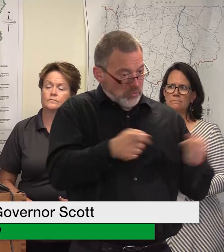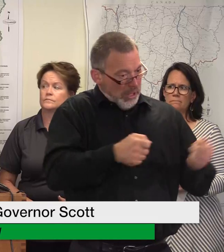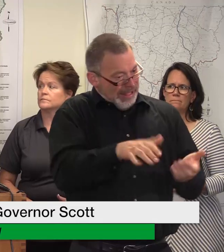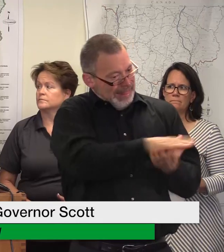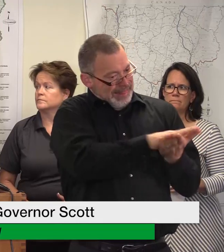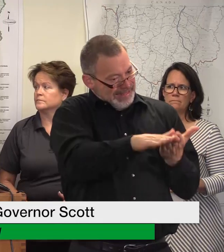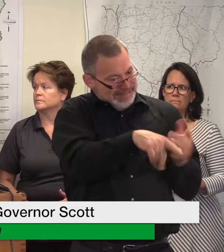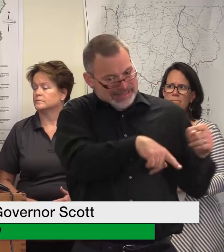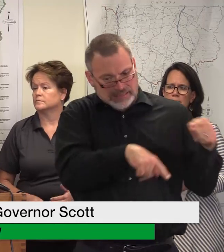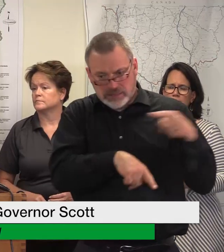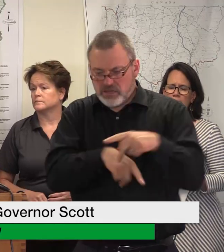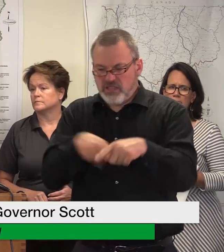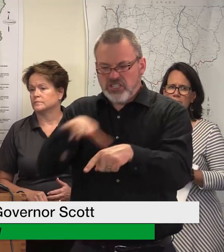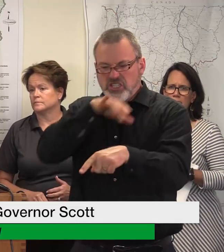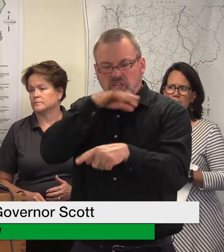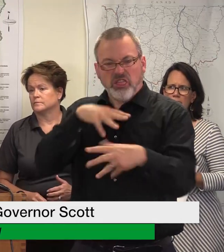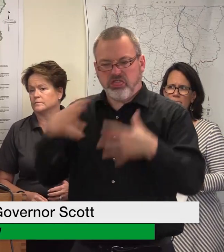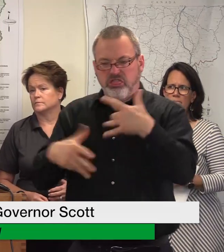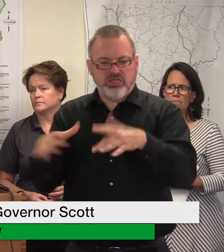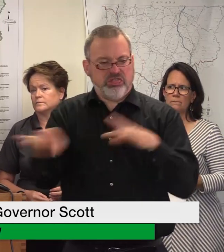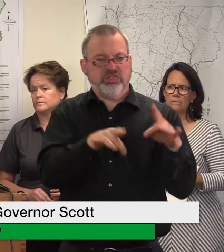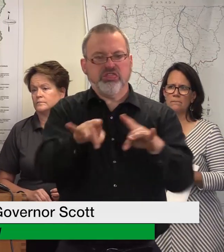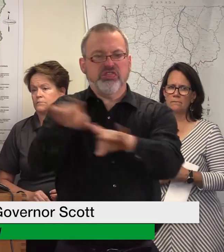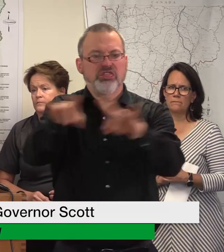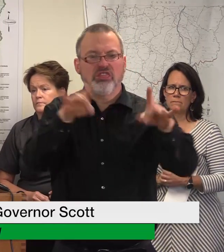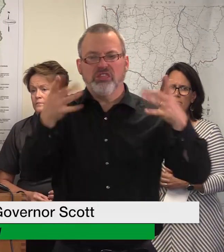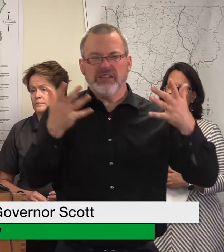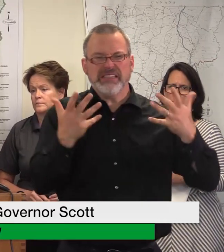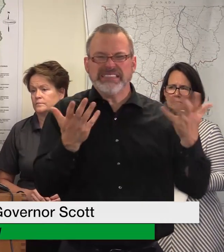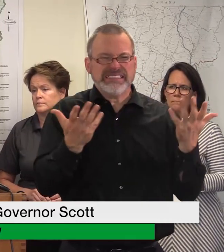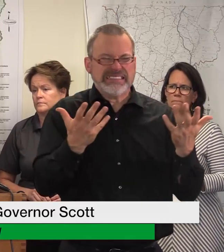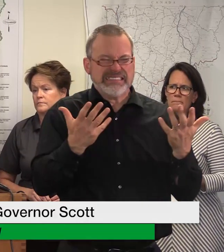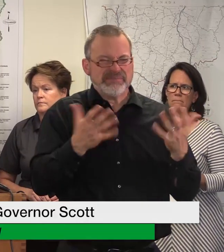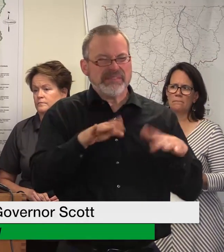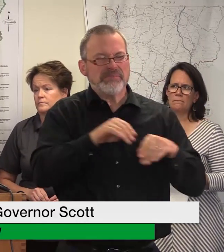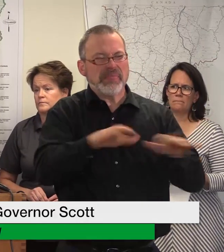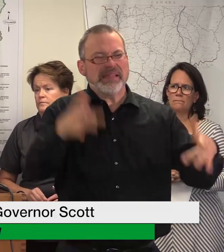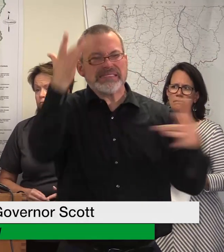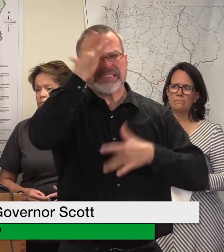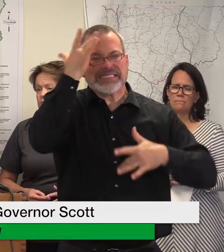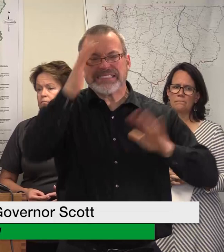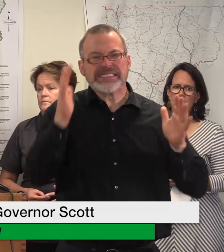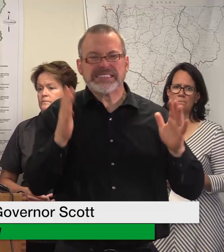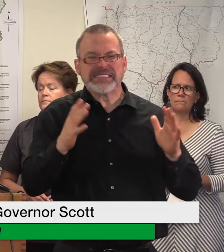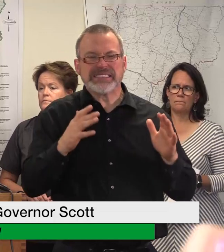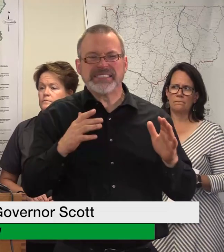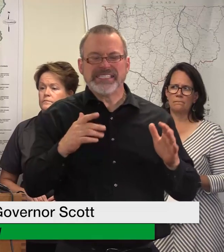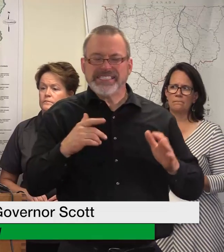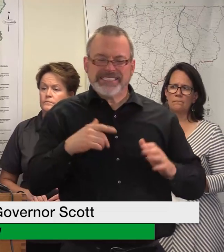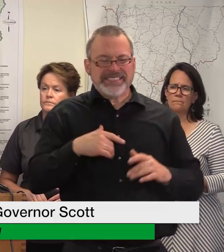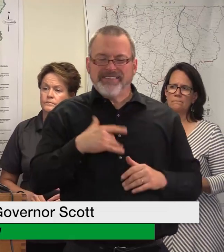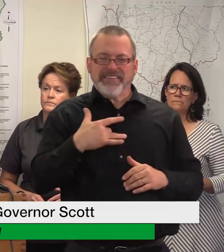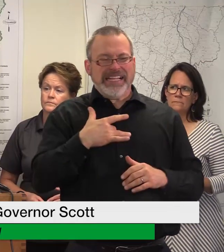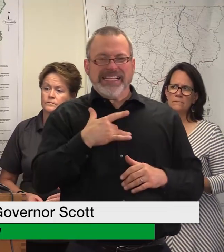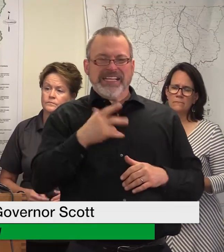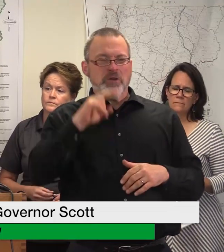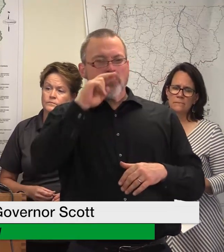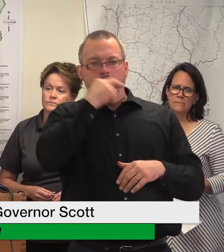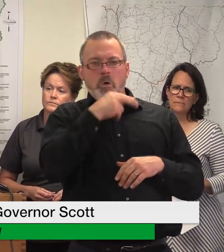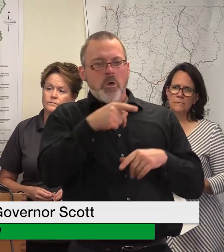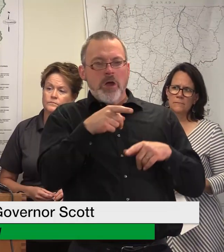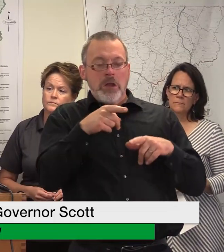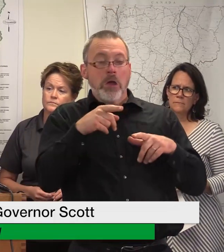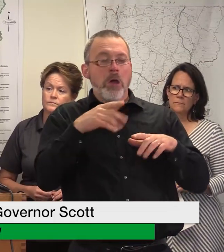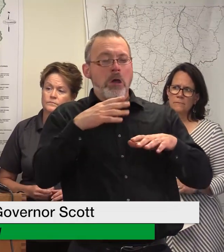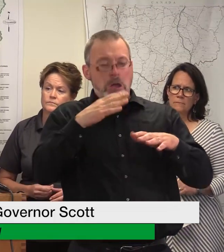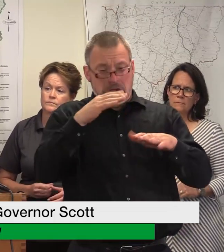So I think there's going to be a lot of issues related to the corn making it through. Some will, but I think a lot of it